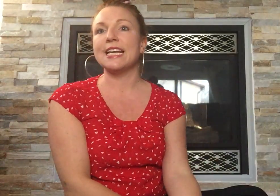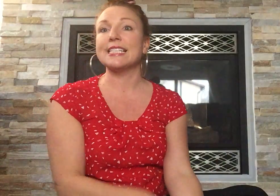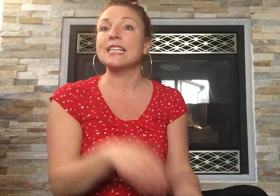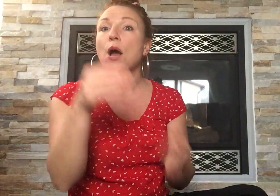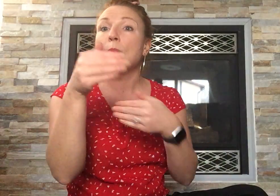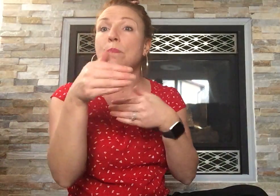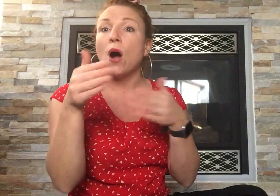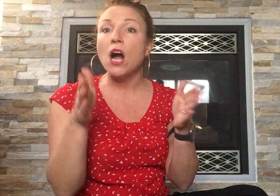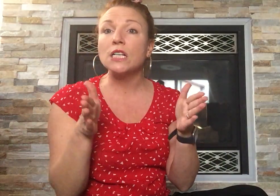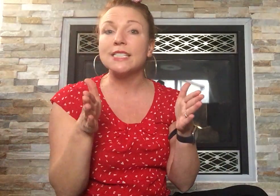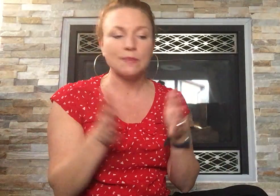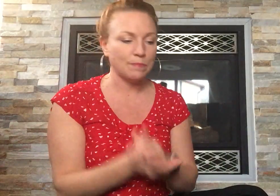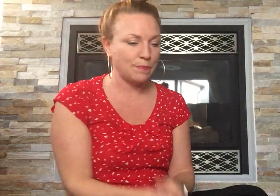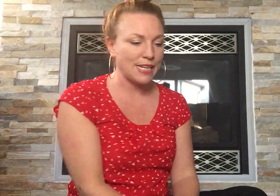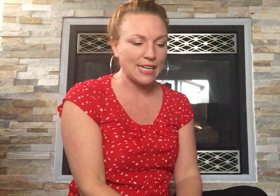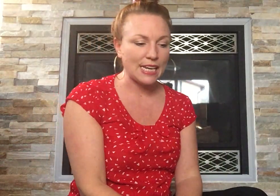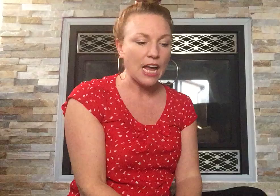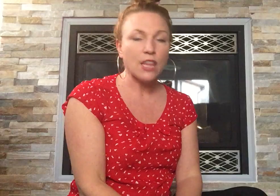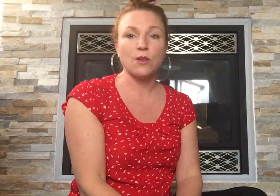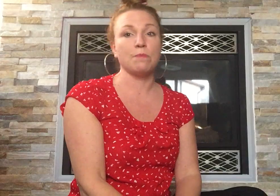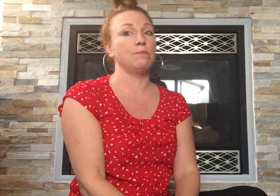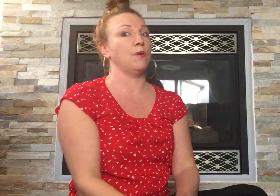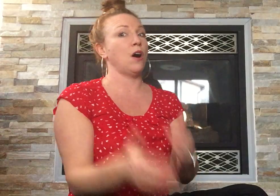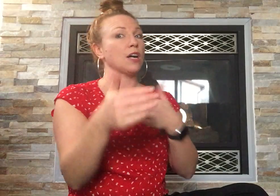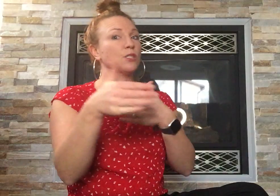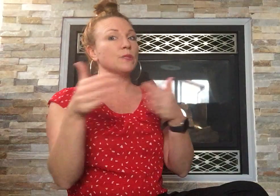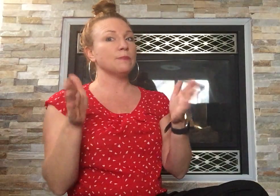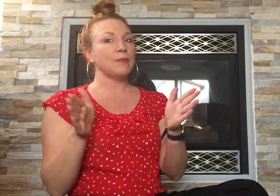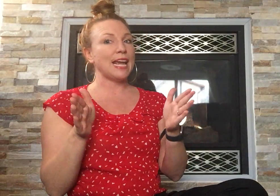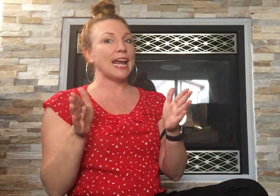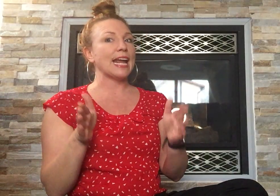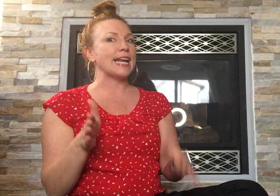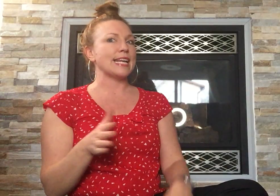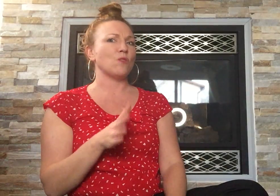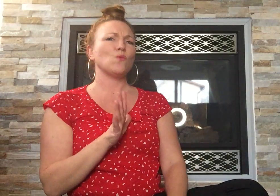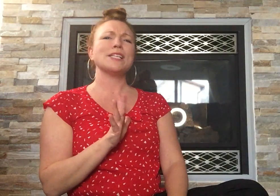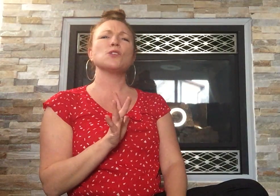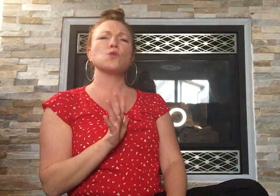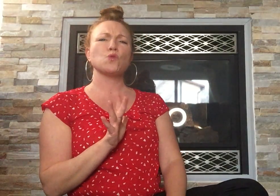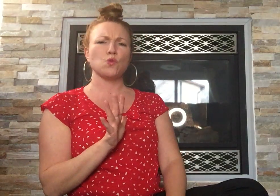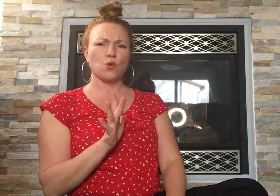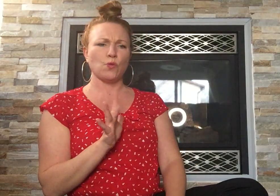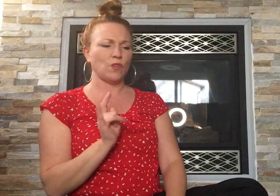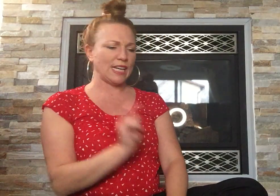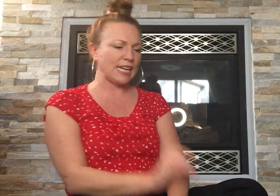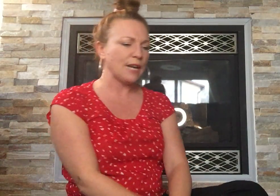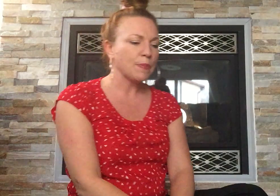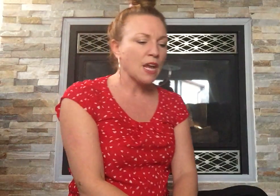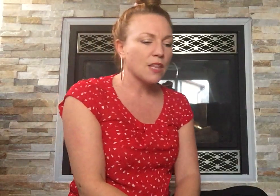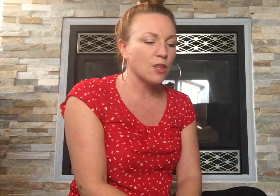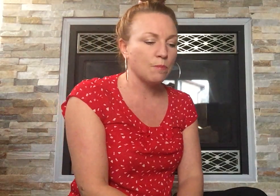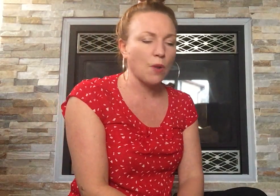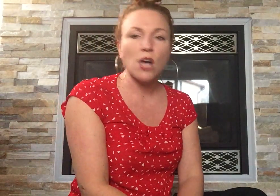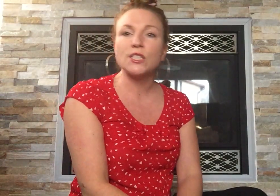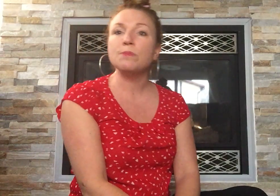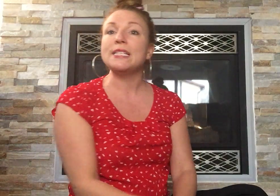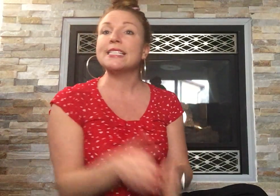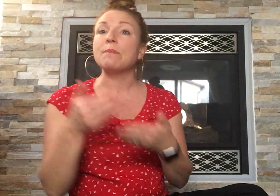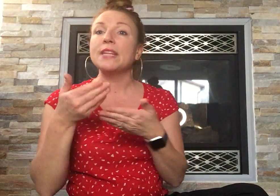this box be? The box was big and it was groovy. The box could be